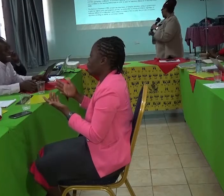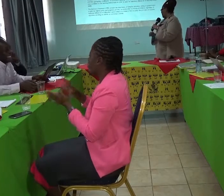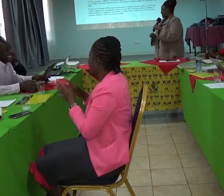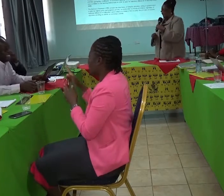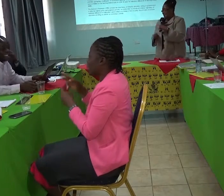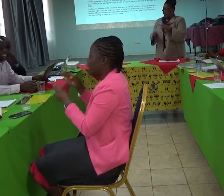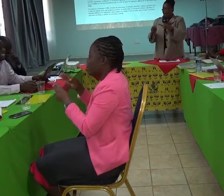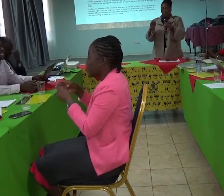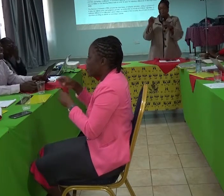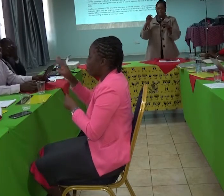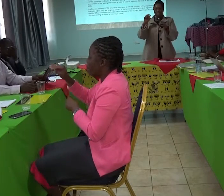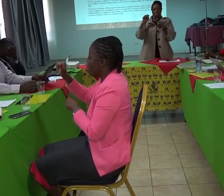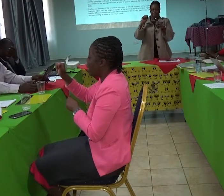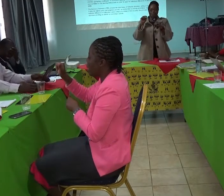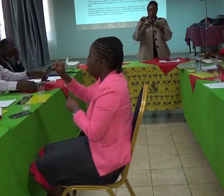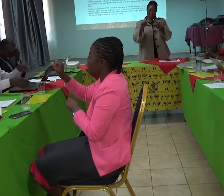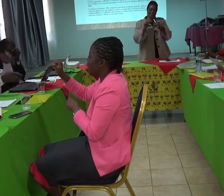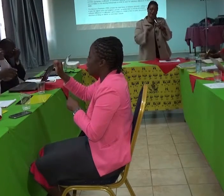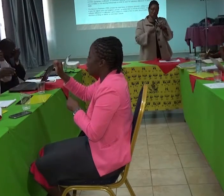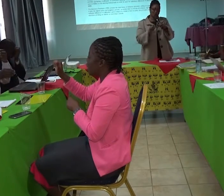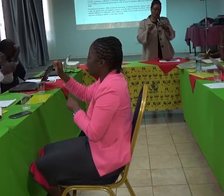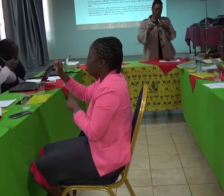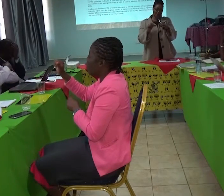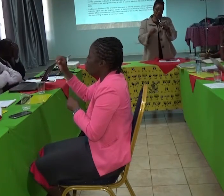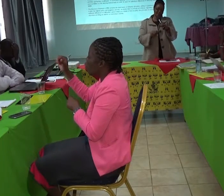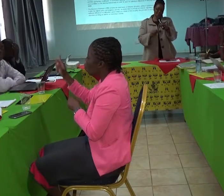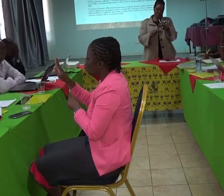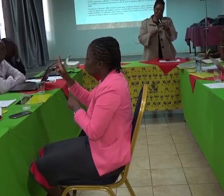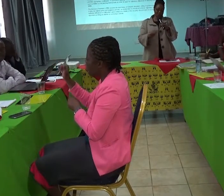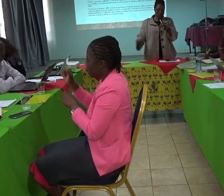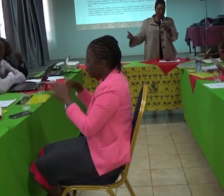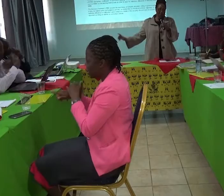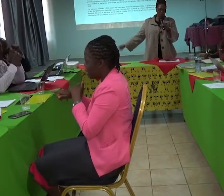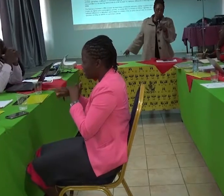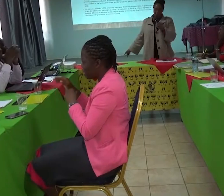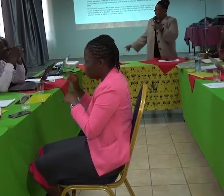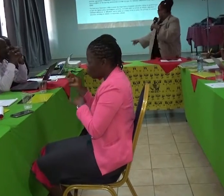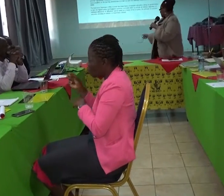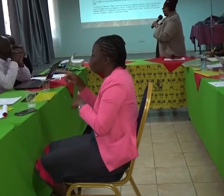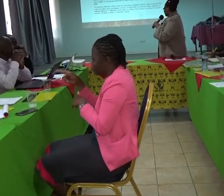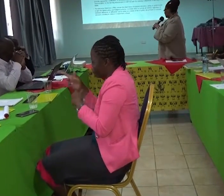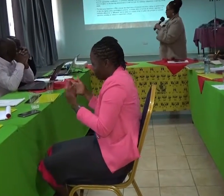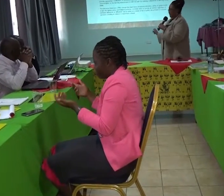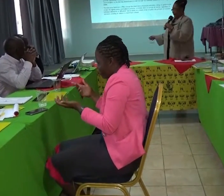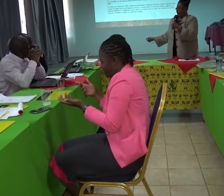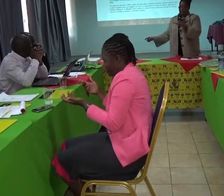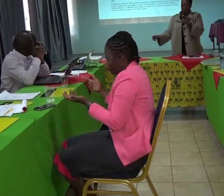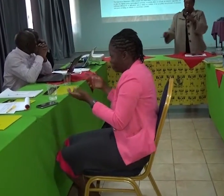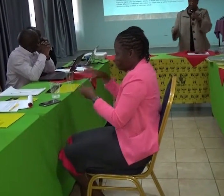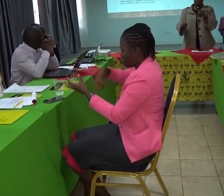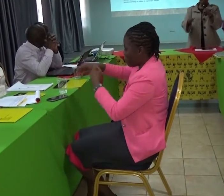Arika has called it. We still have to ask ourselves, yes, this is what was said in